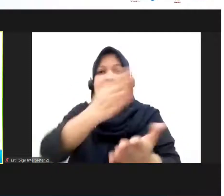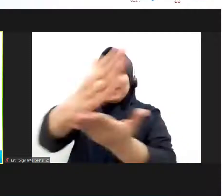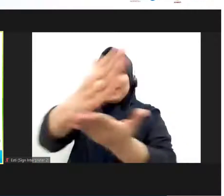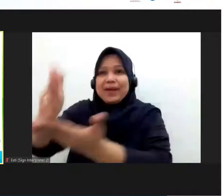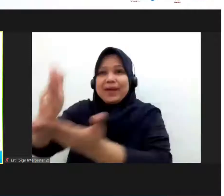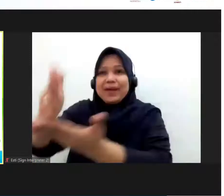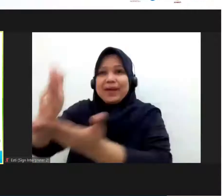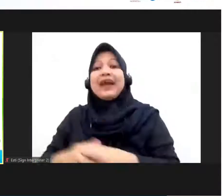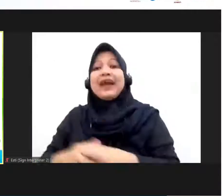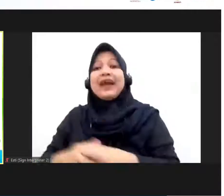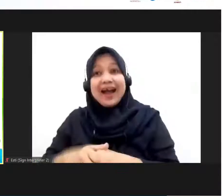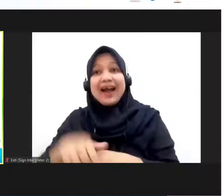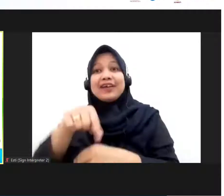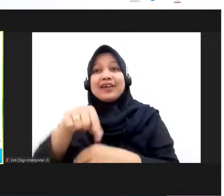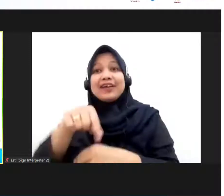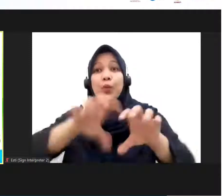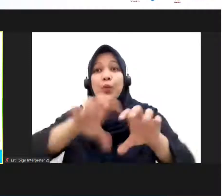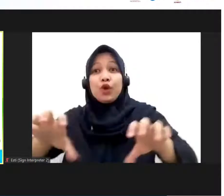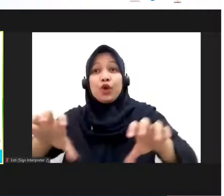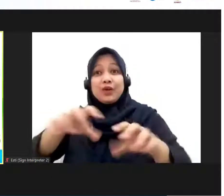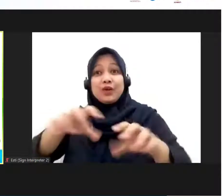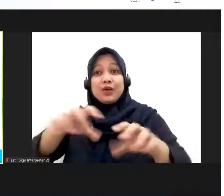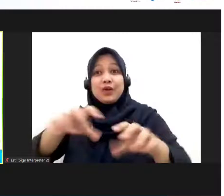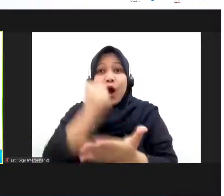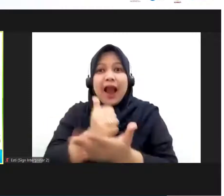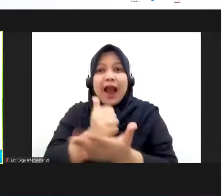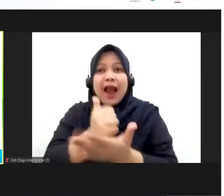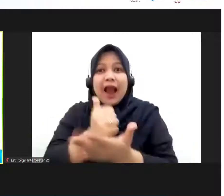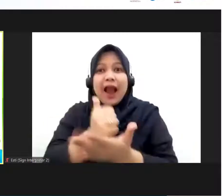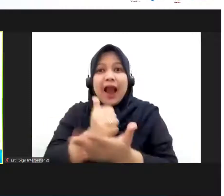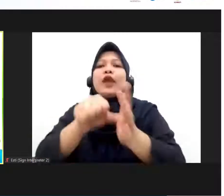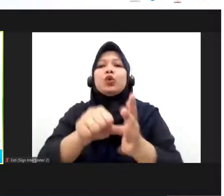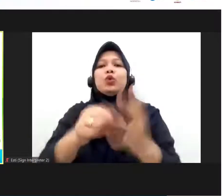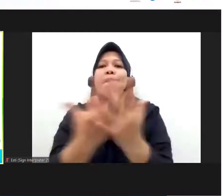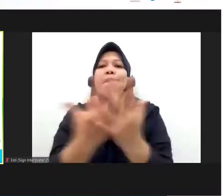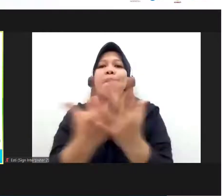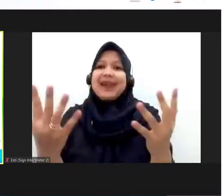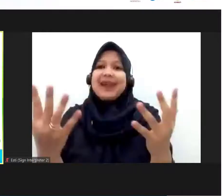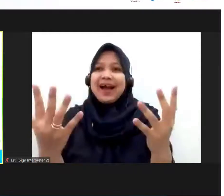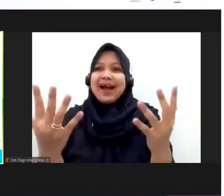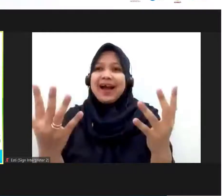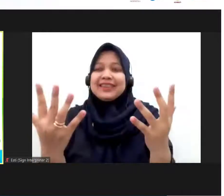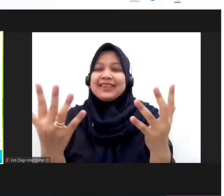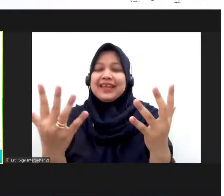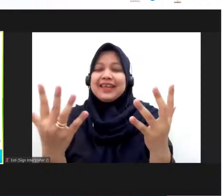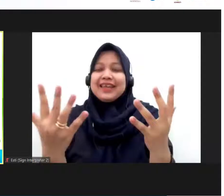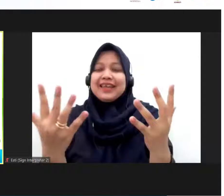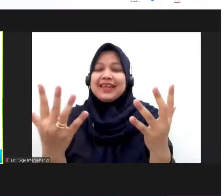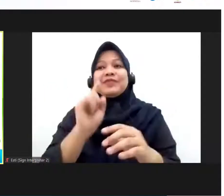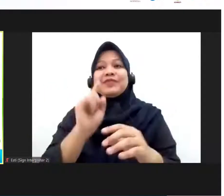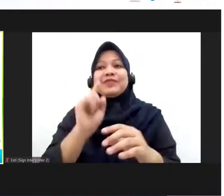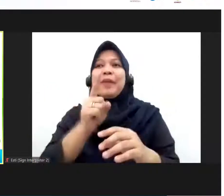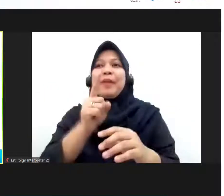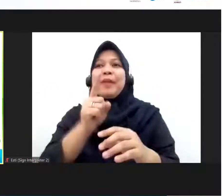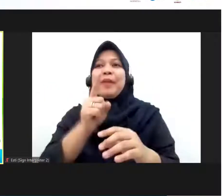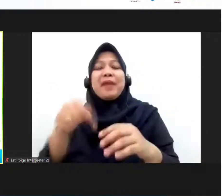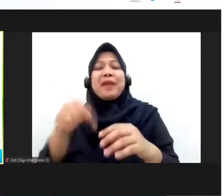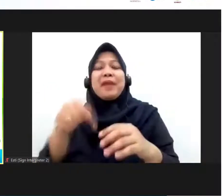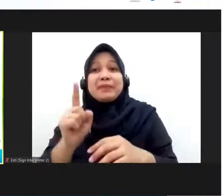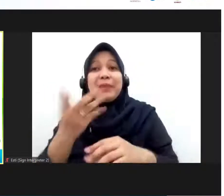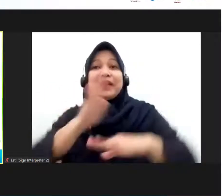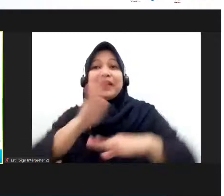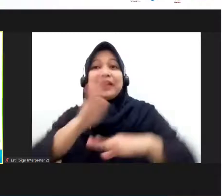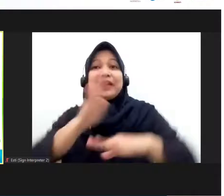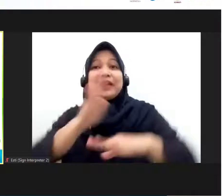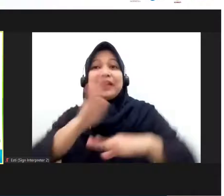lot of the people in the community, and it also comes with the culture of sharing, but at the same time